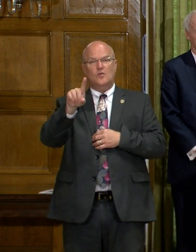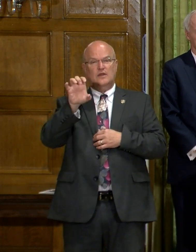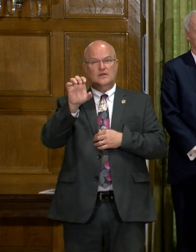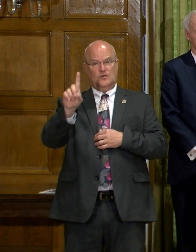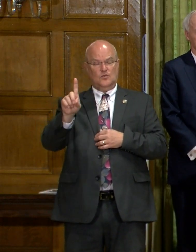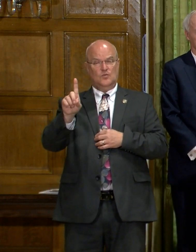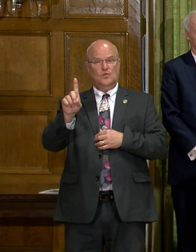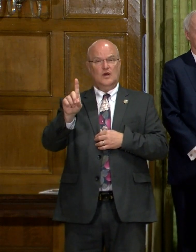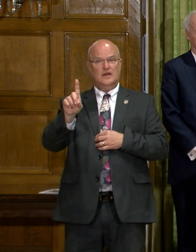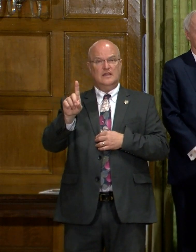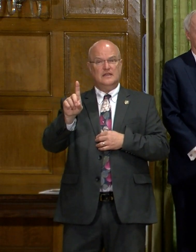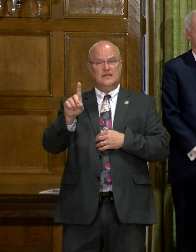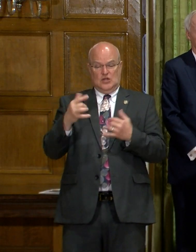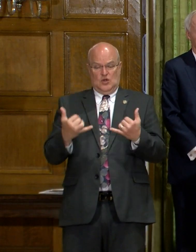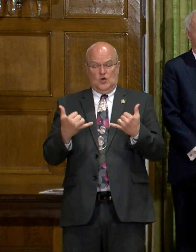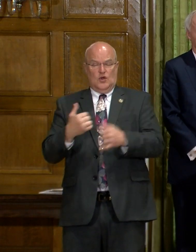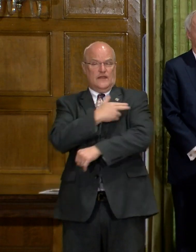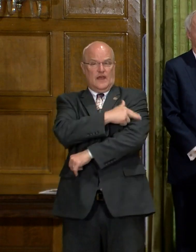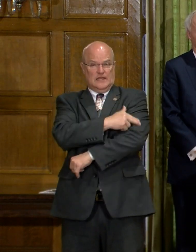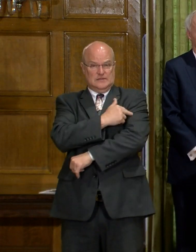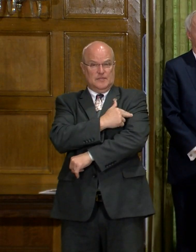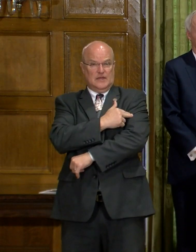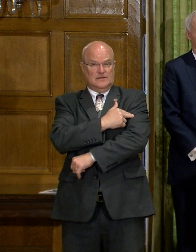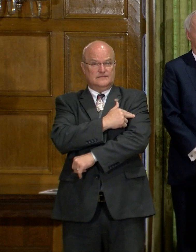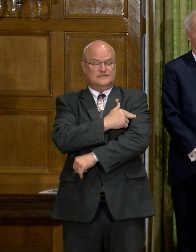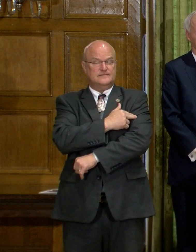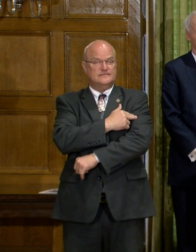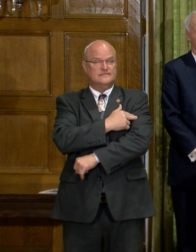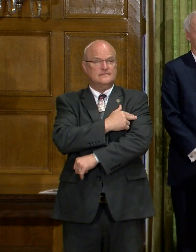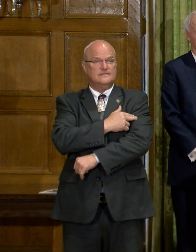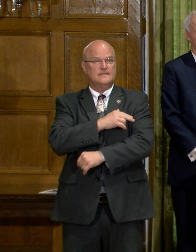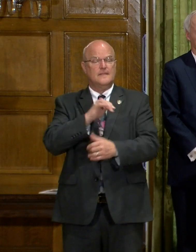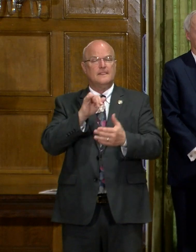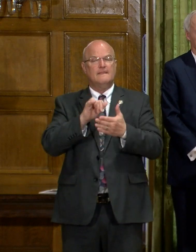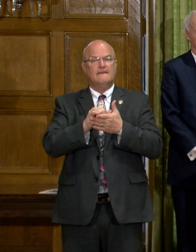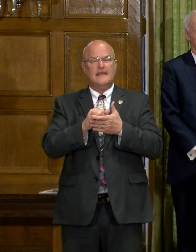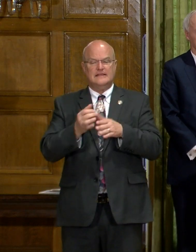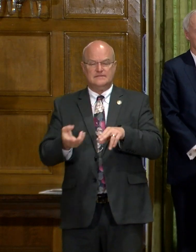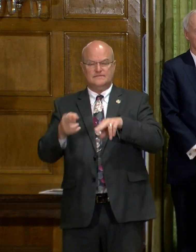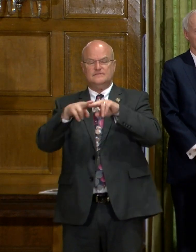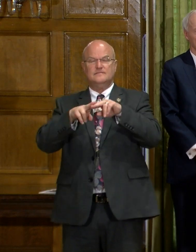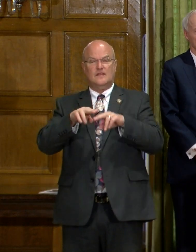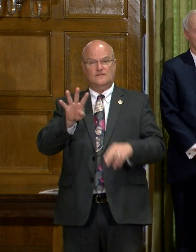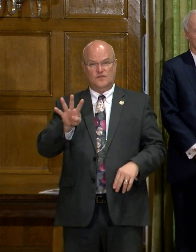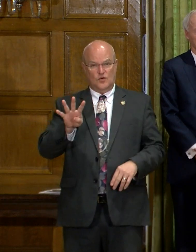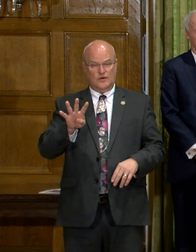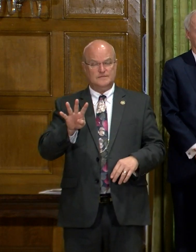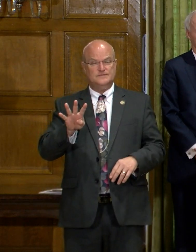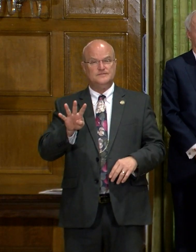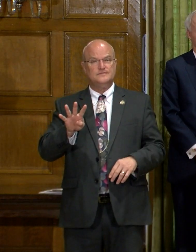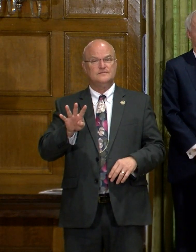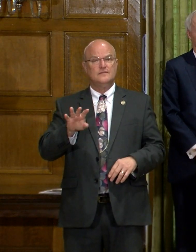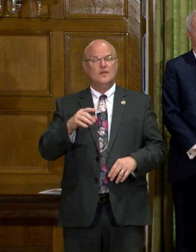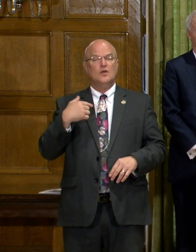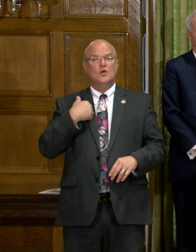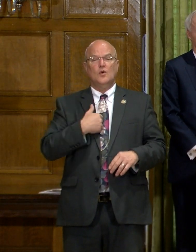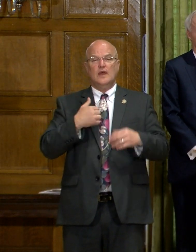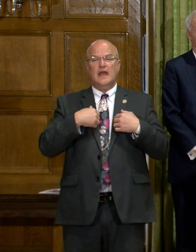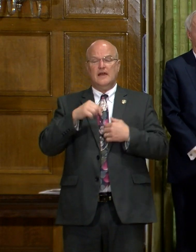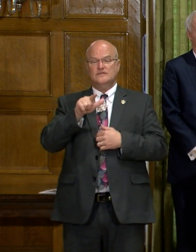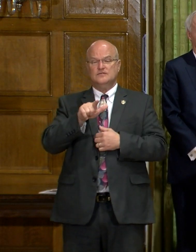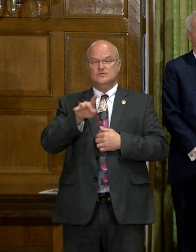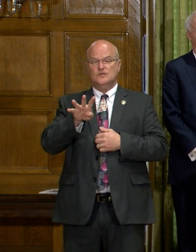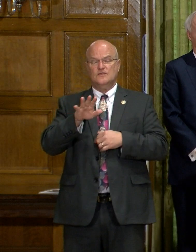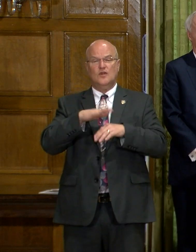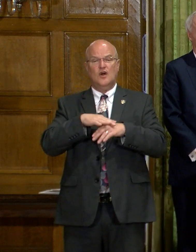101 currently hospitalized patients. That's a net gain of 4 from yesterday. We have